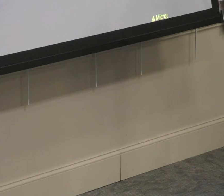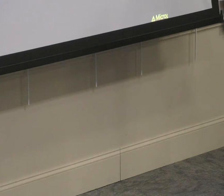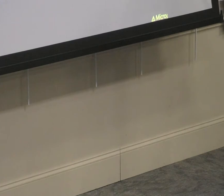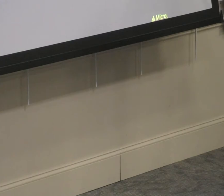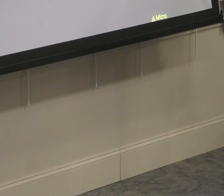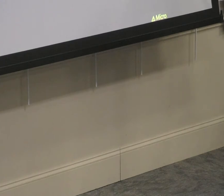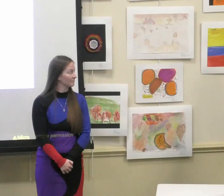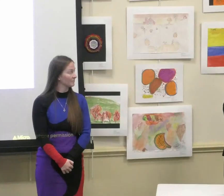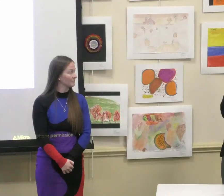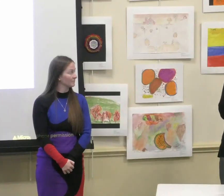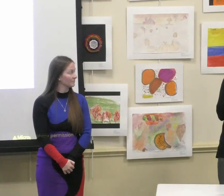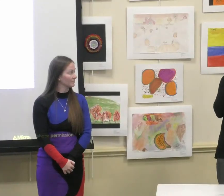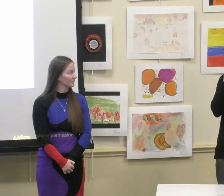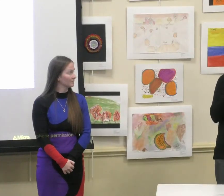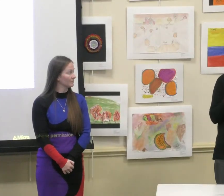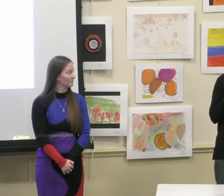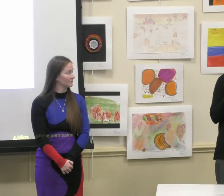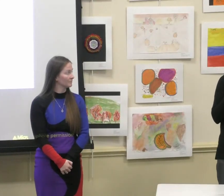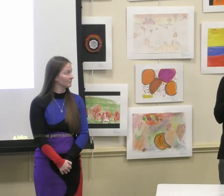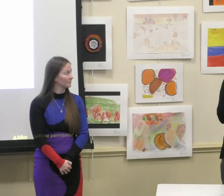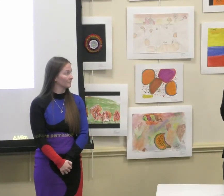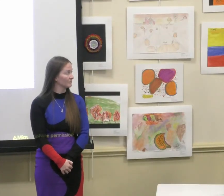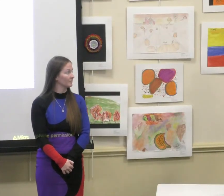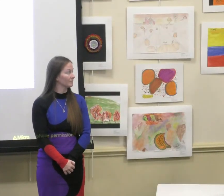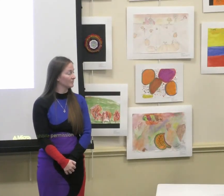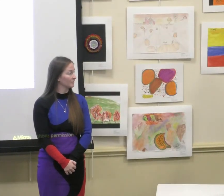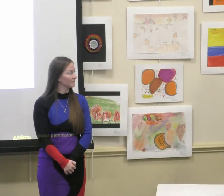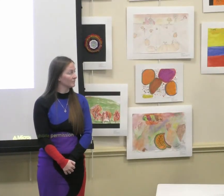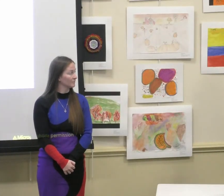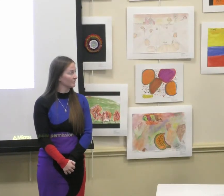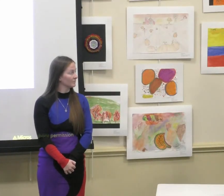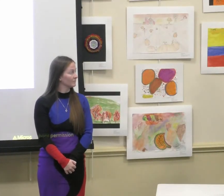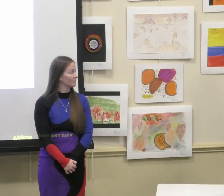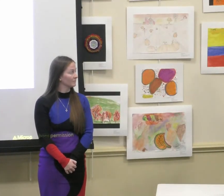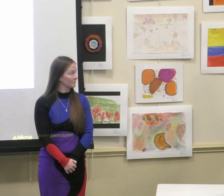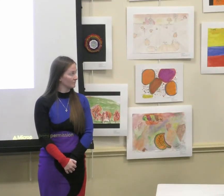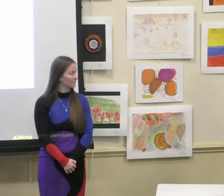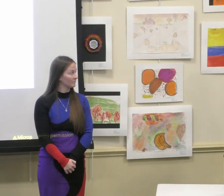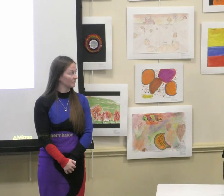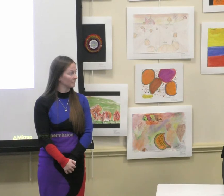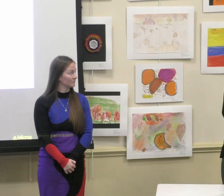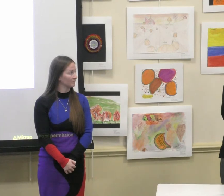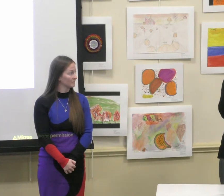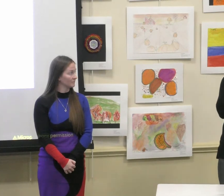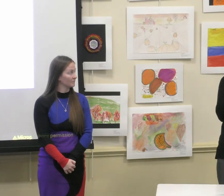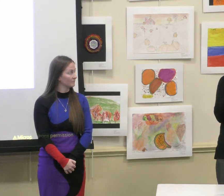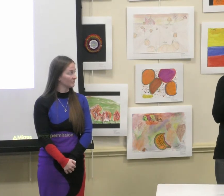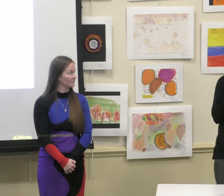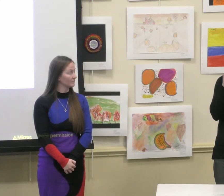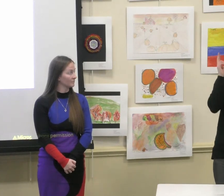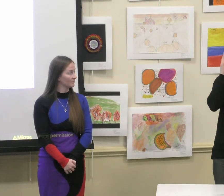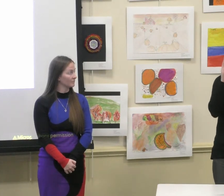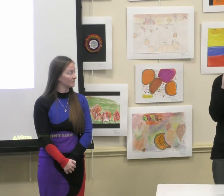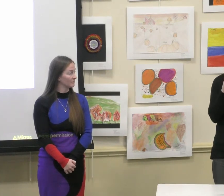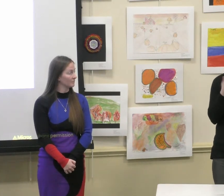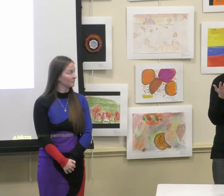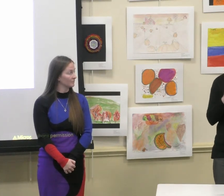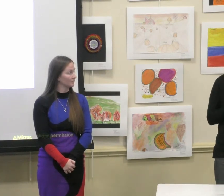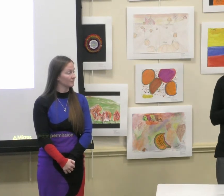Mm-hmm. So it depends on the family, their decision, with their doctor, whether it's age appropriate or appropriate for